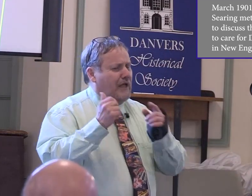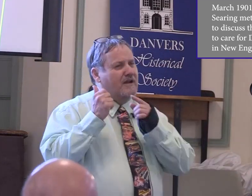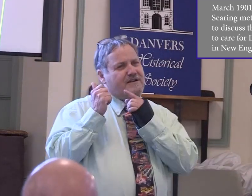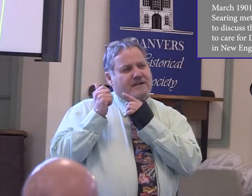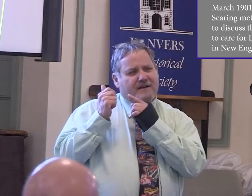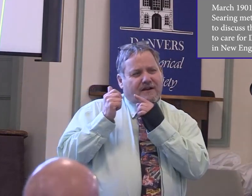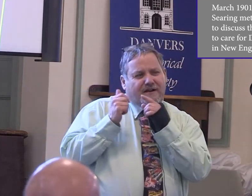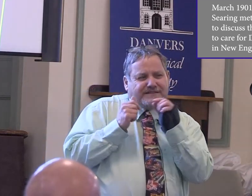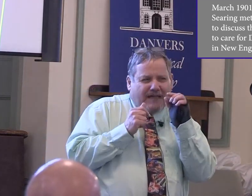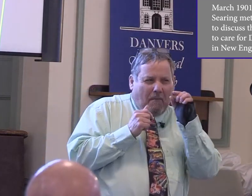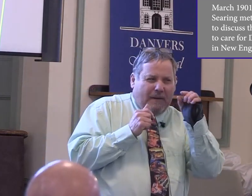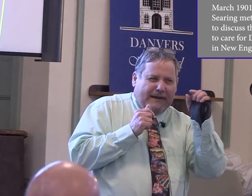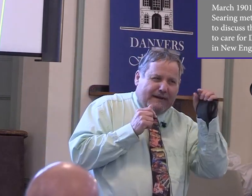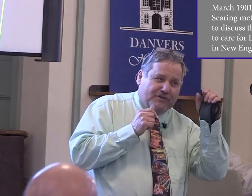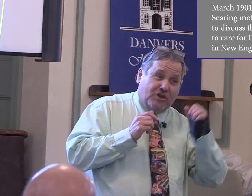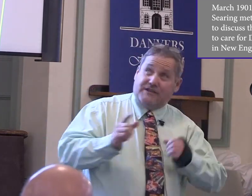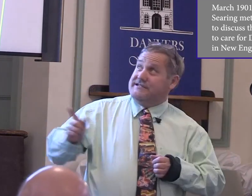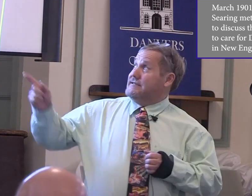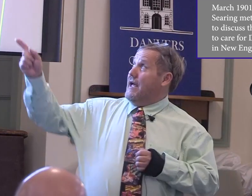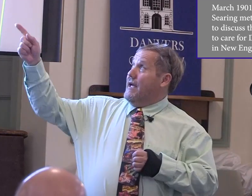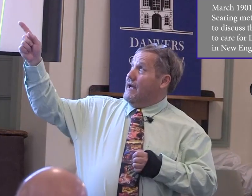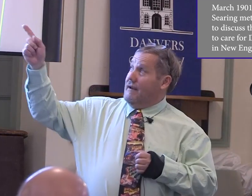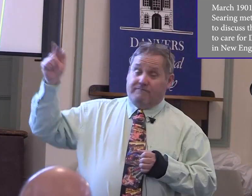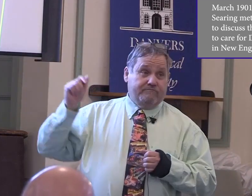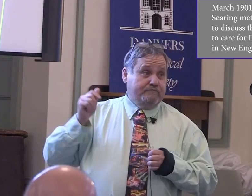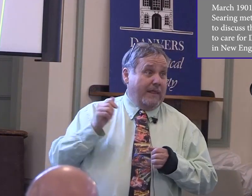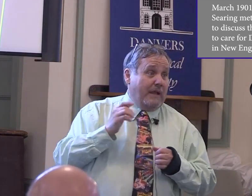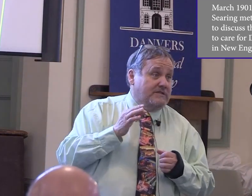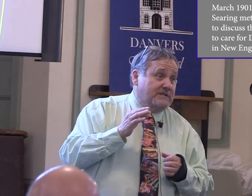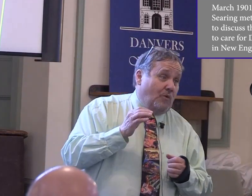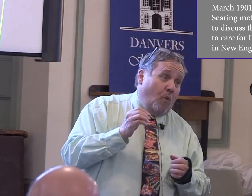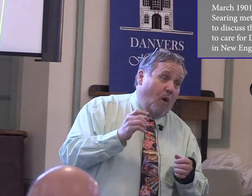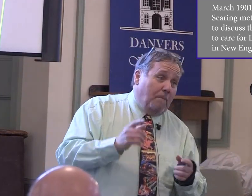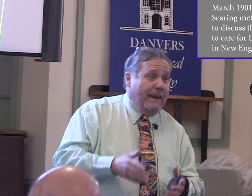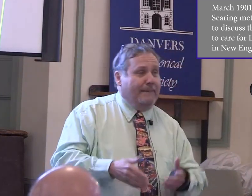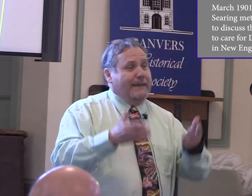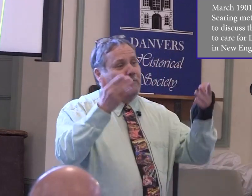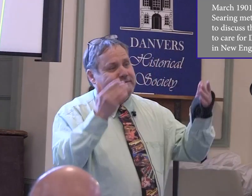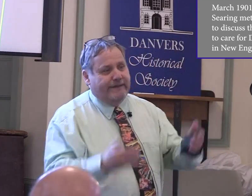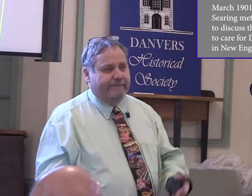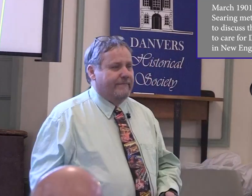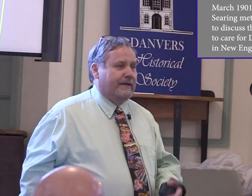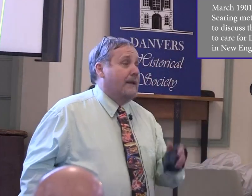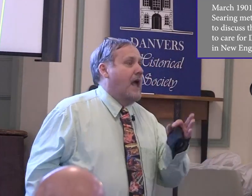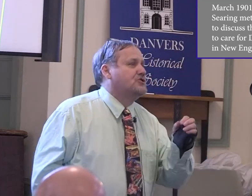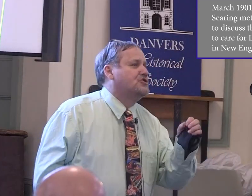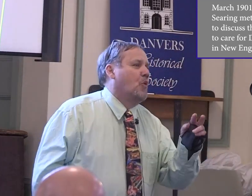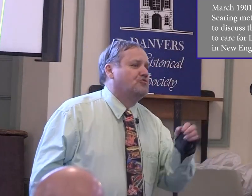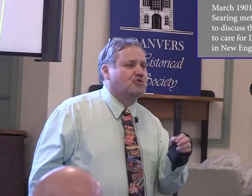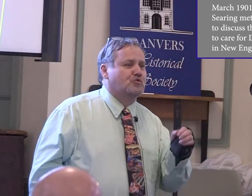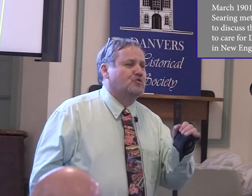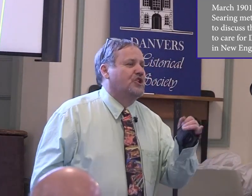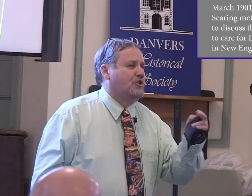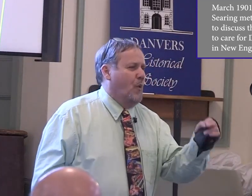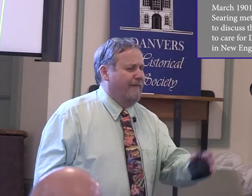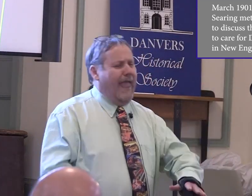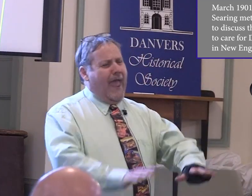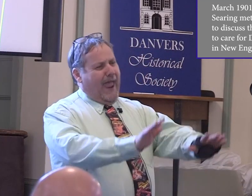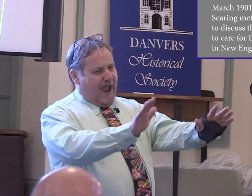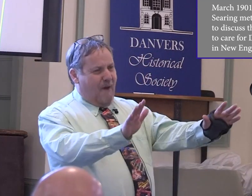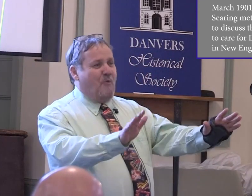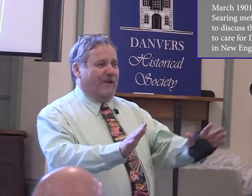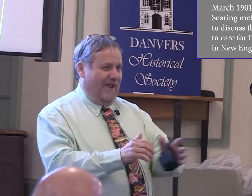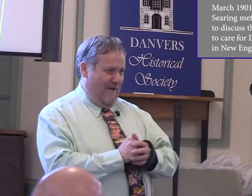earlier, some little changes. 1901, maybe it was 1902,